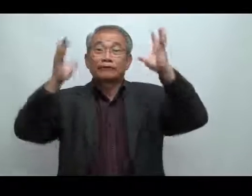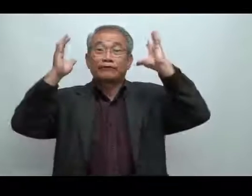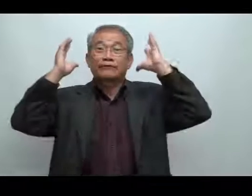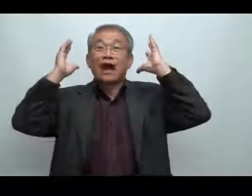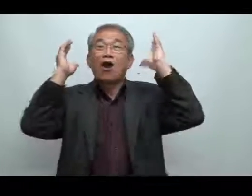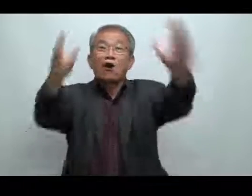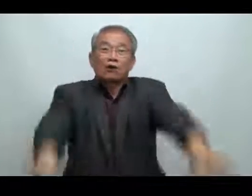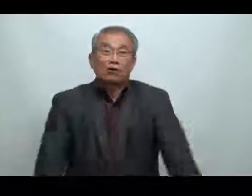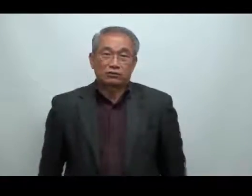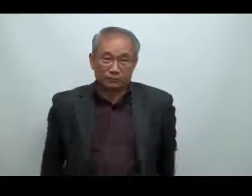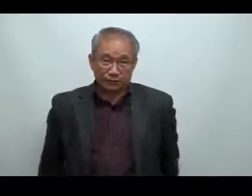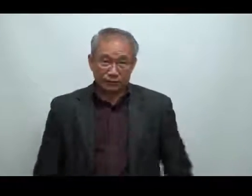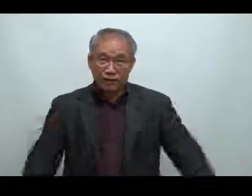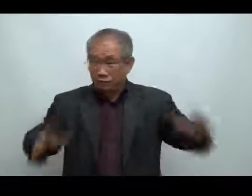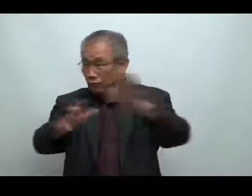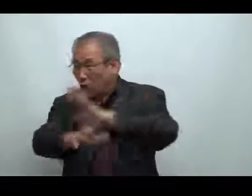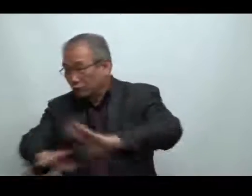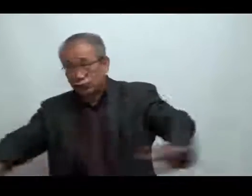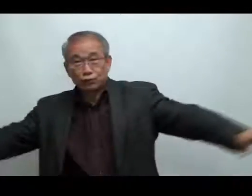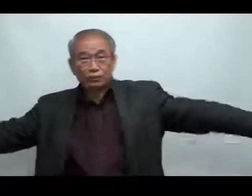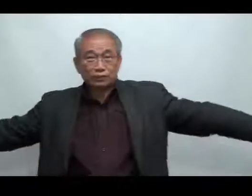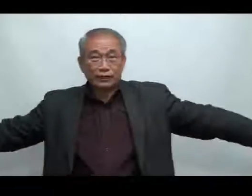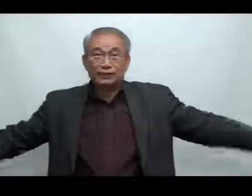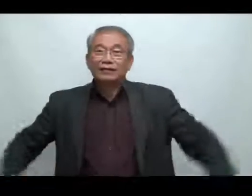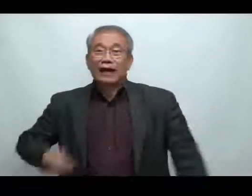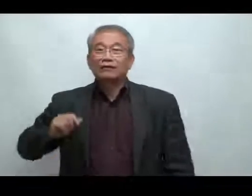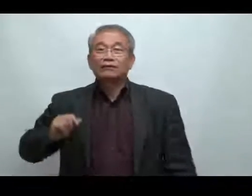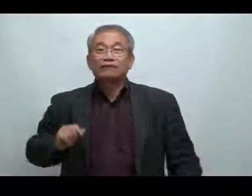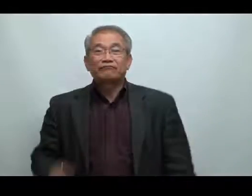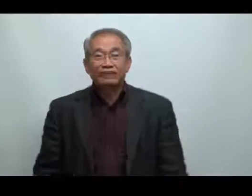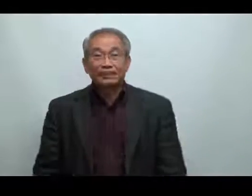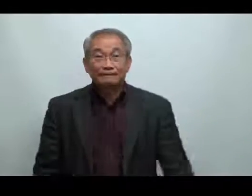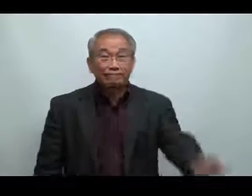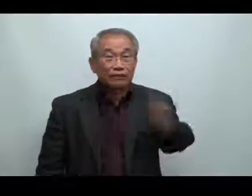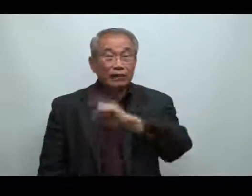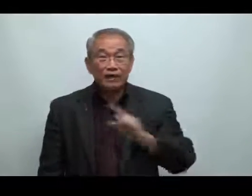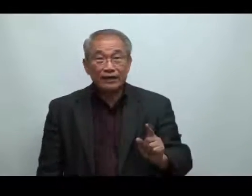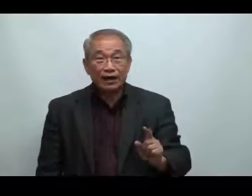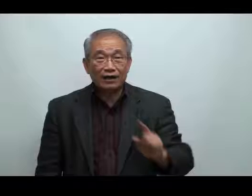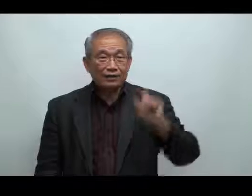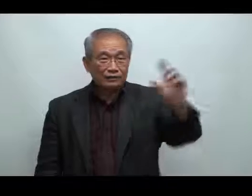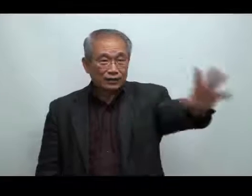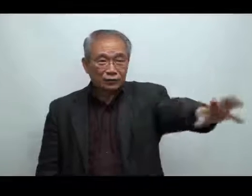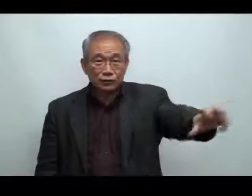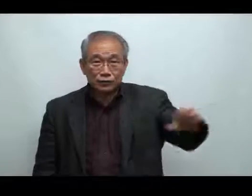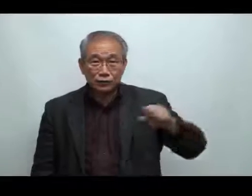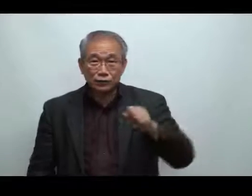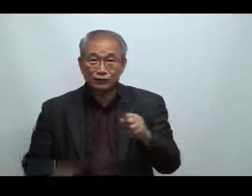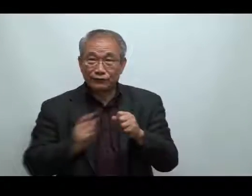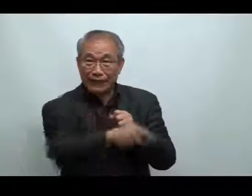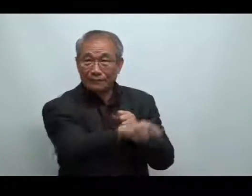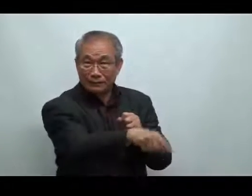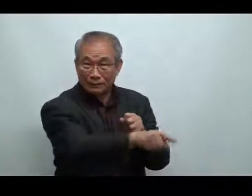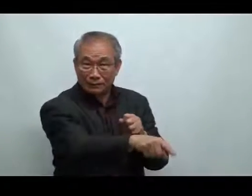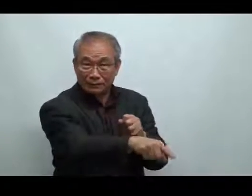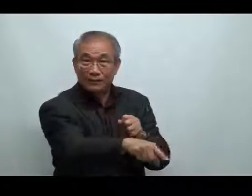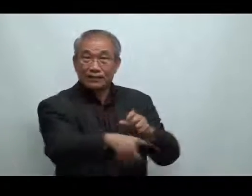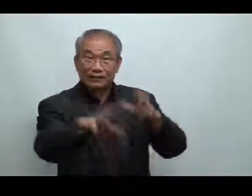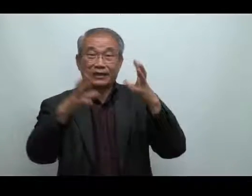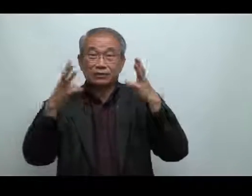fix all automobiles with all the tools ready. Then when you fix any car, you can choose tools for that particular purpose. Now that's